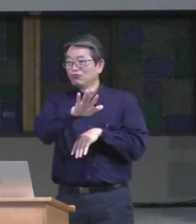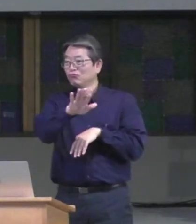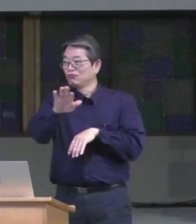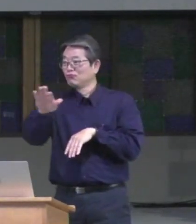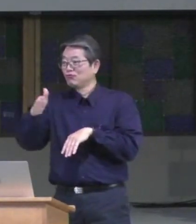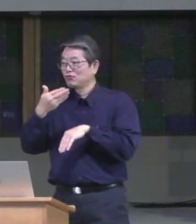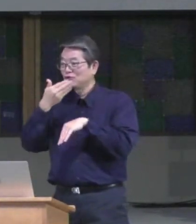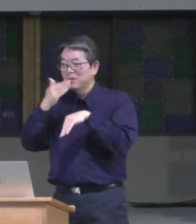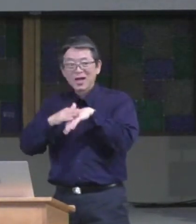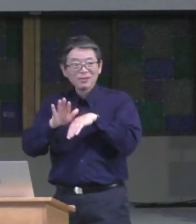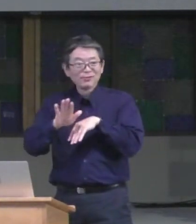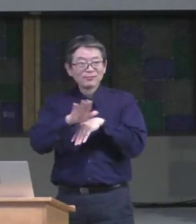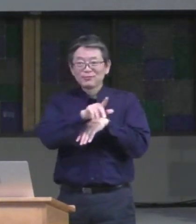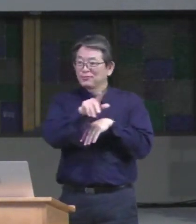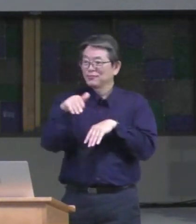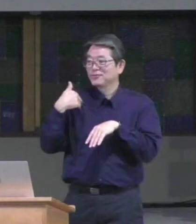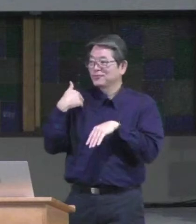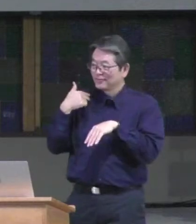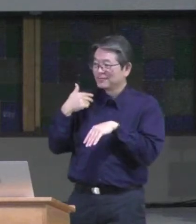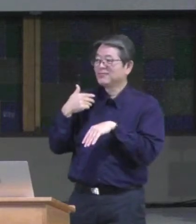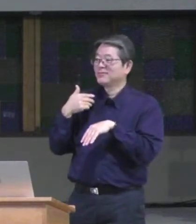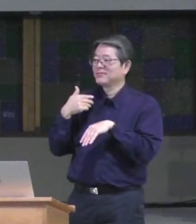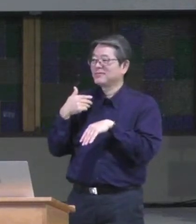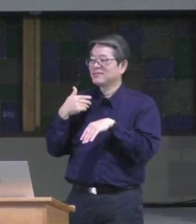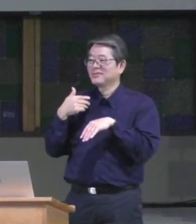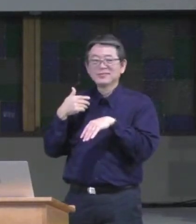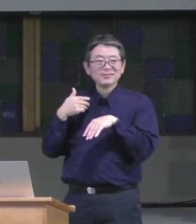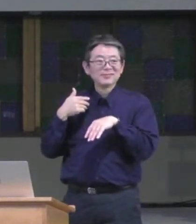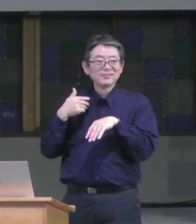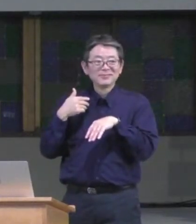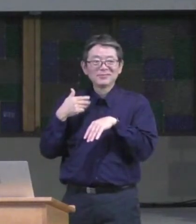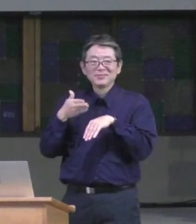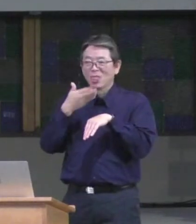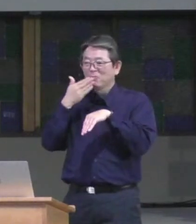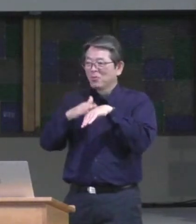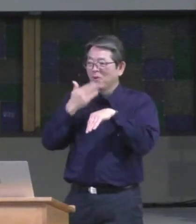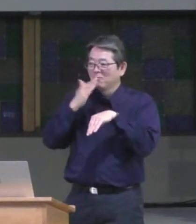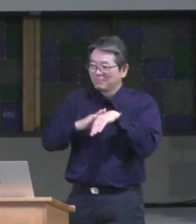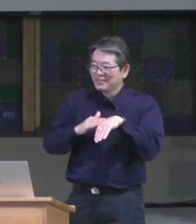right? Has anything like that? You have any experience like that?